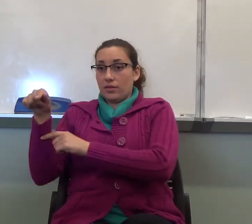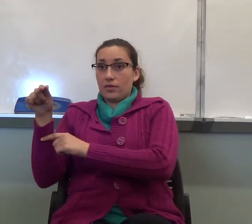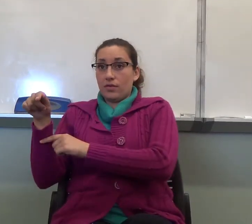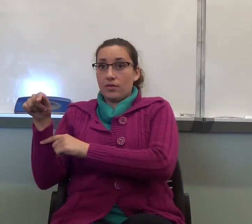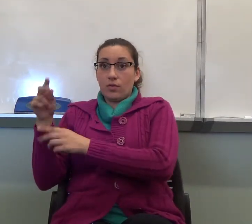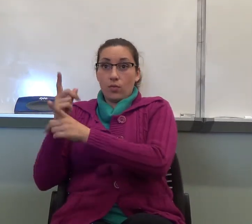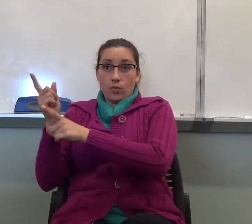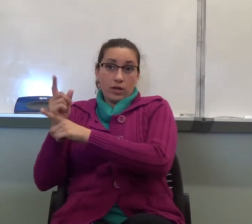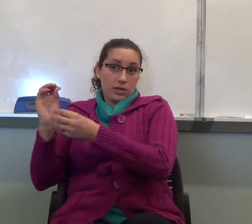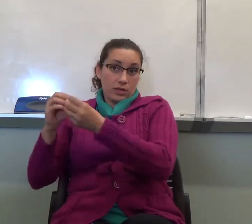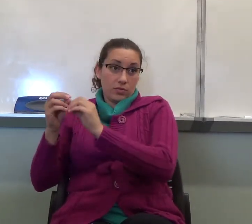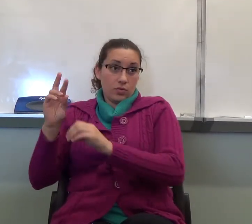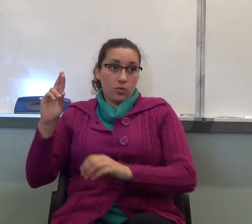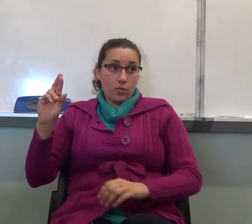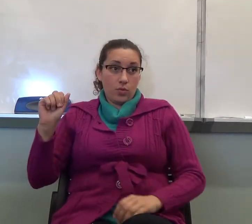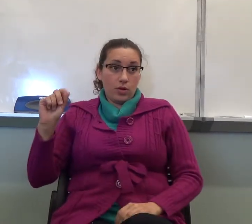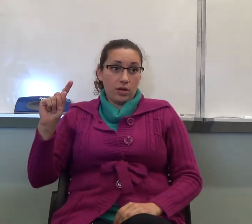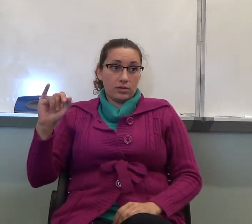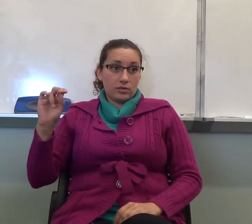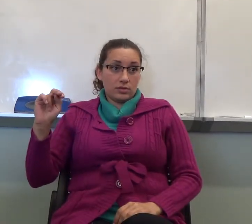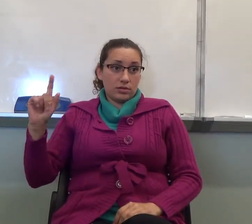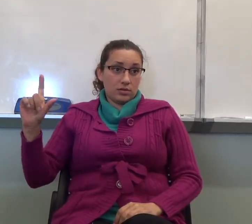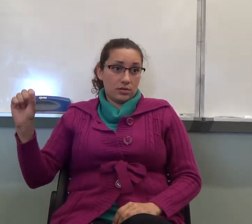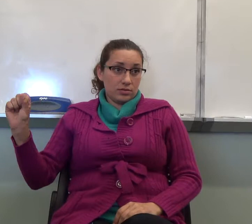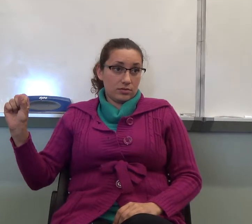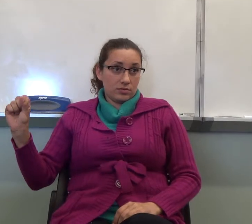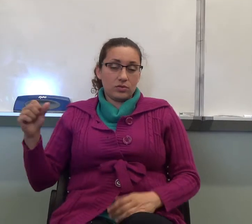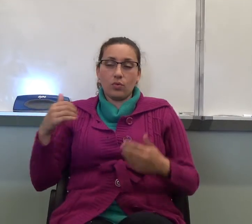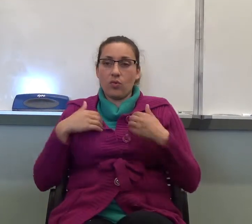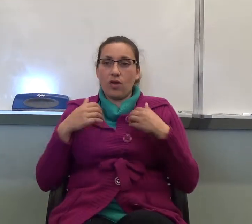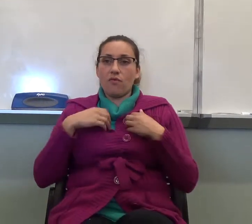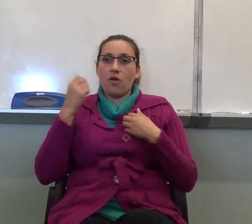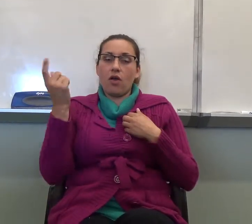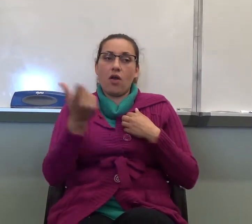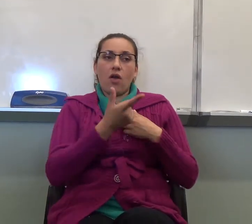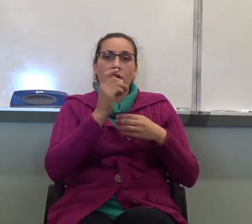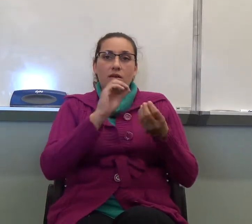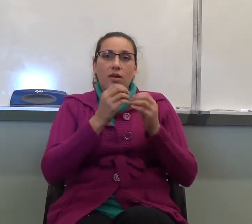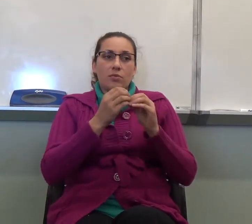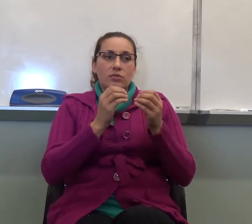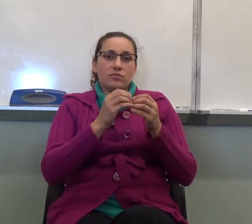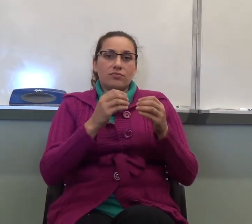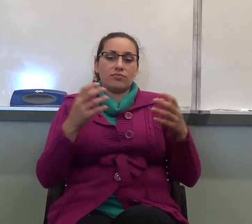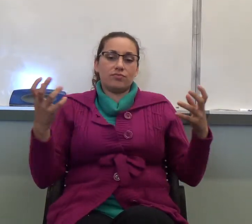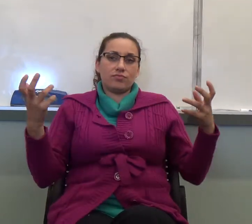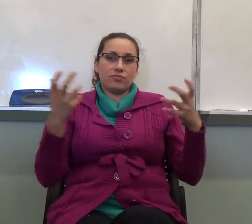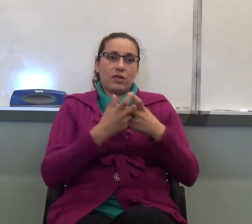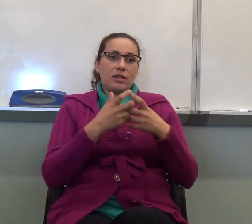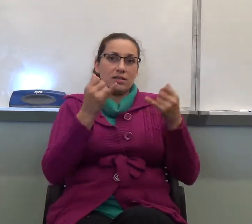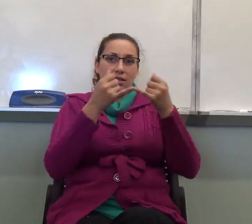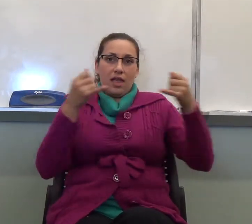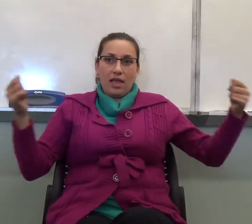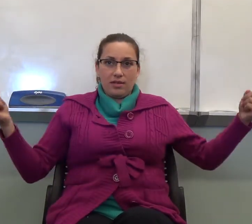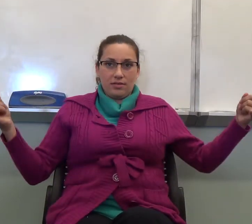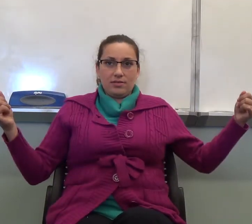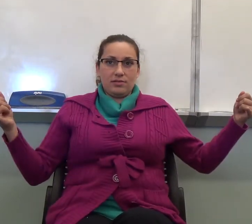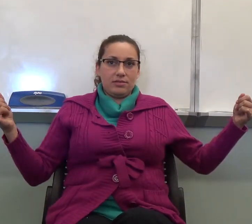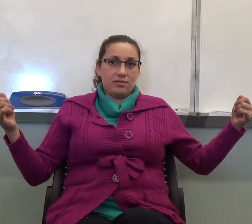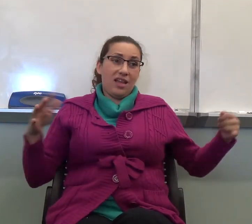rationals, you have all the numbers that fit the entire line. Yeah, you do. Even though that's kind of hard to prove,